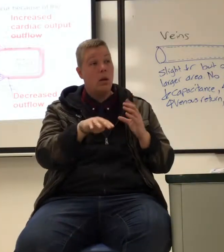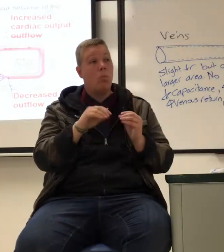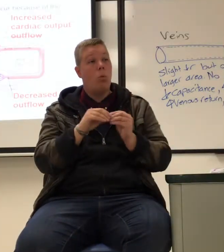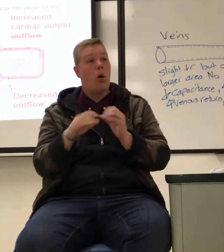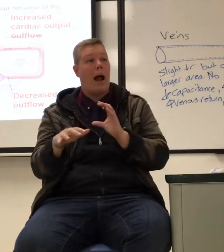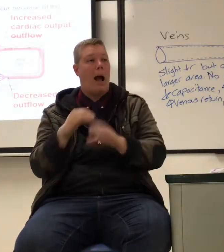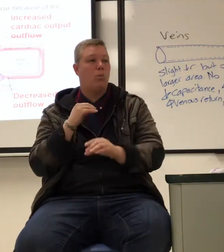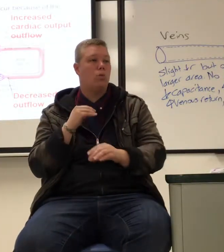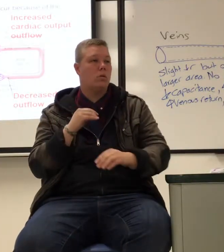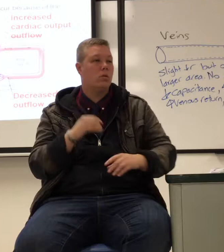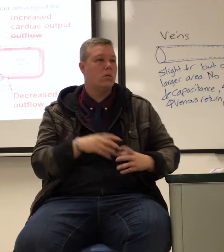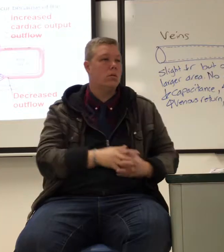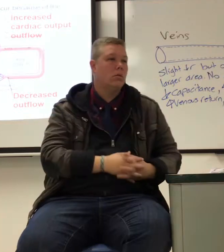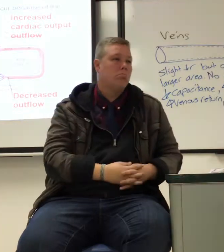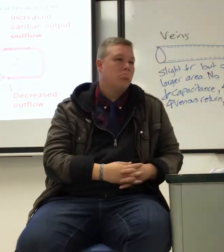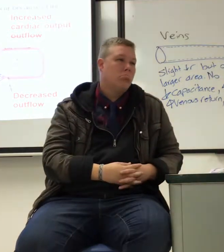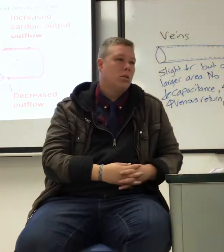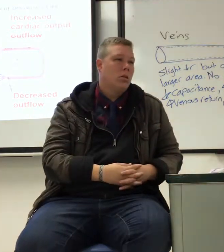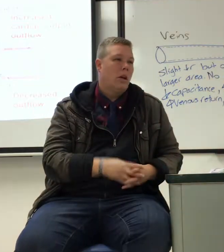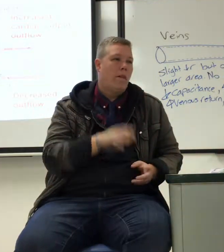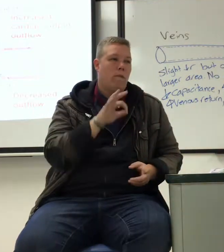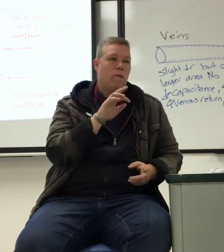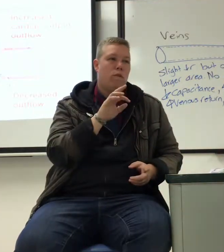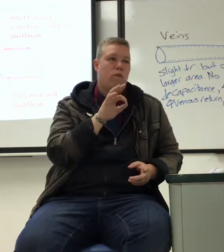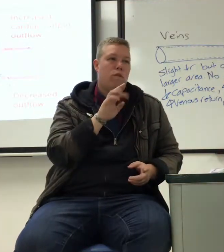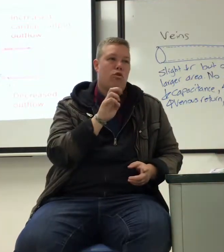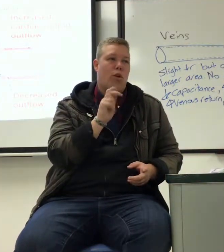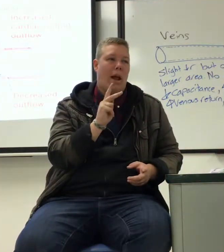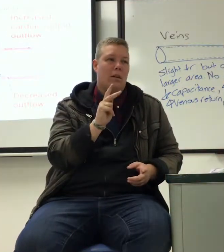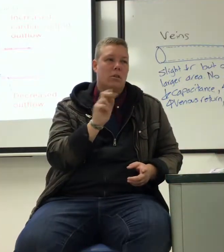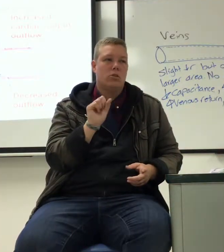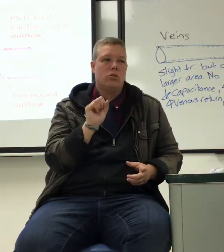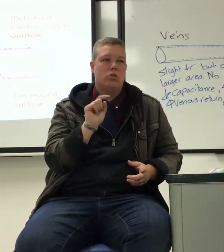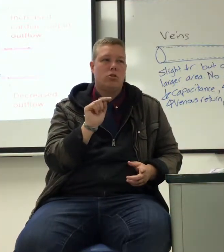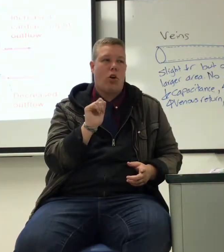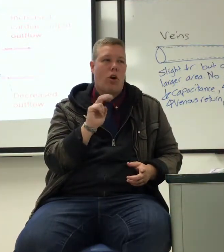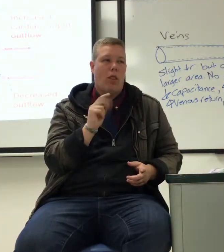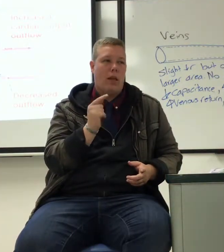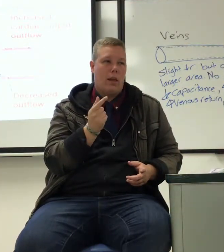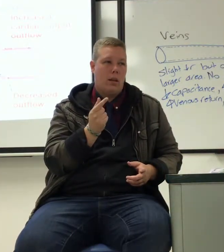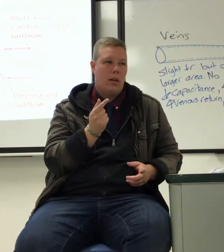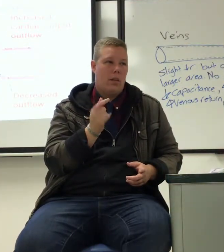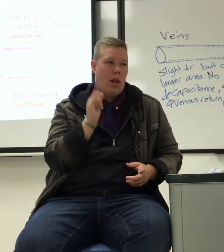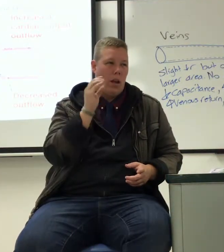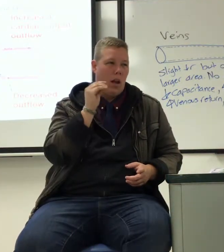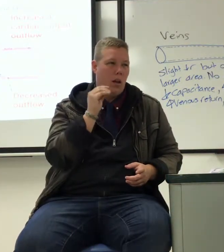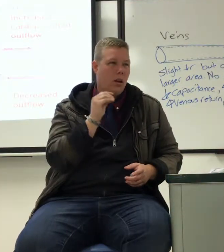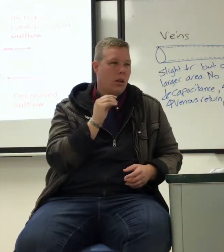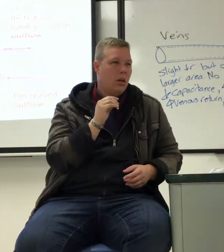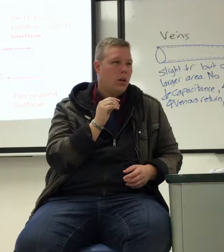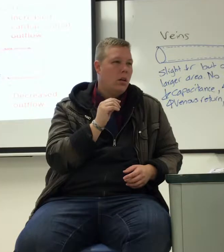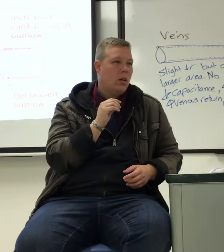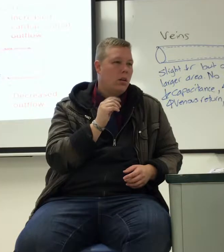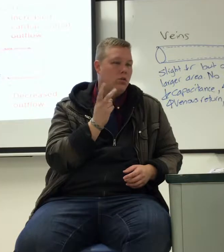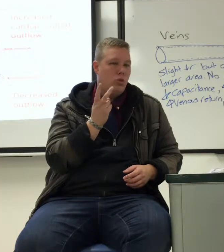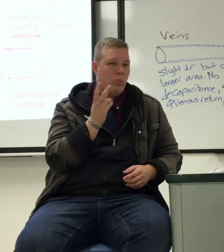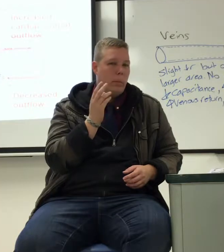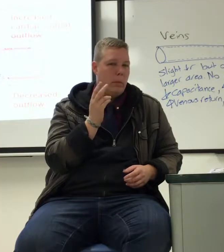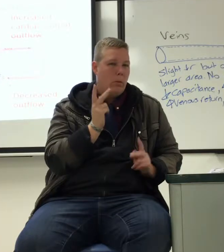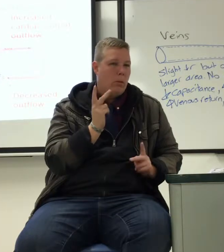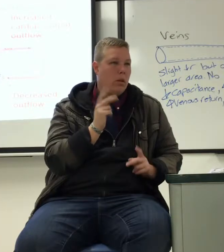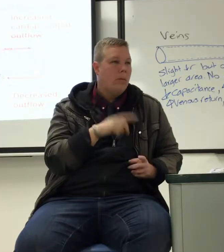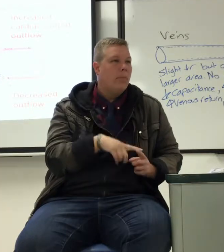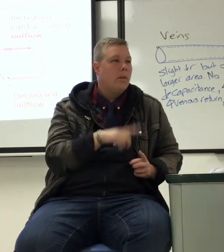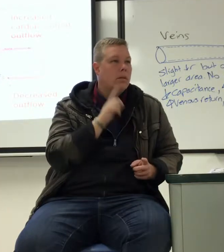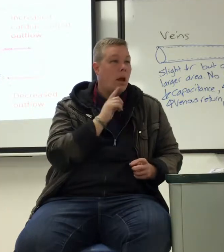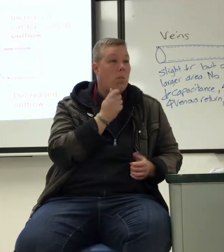Starling. So that's the chain of thought you need to have for veins. all of your blood, not all of your blood, most of your blood is sitting in your veins, right? It's